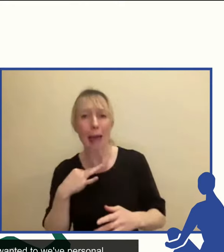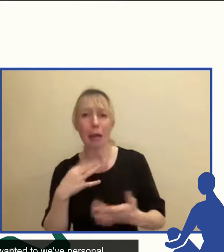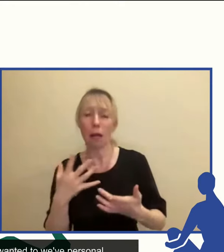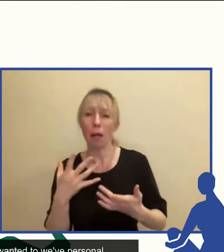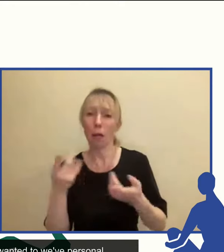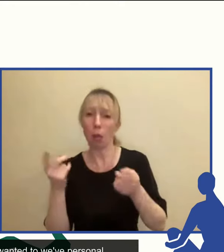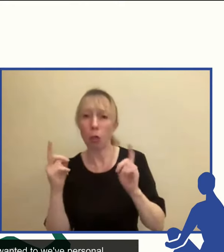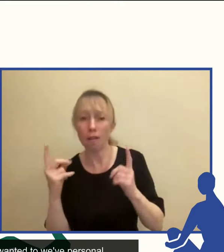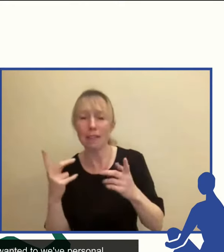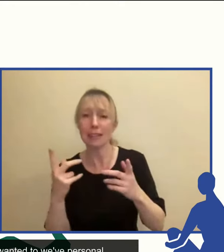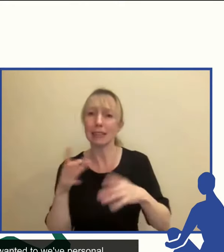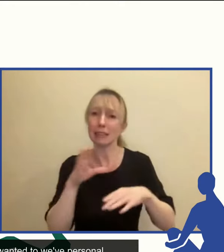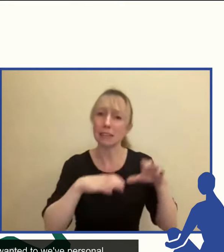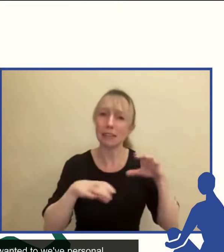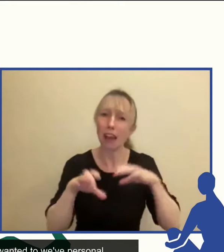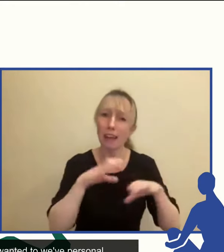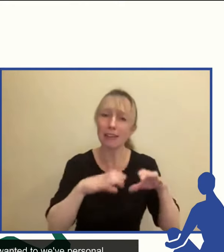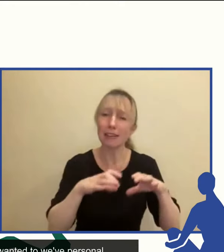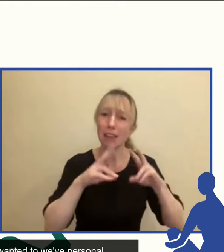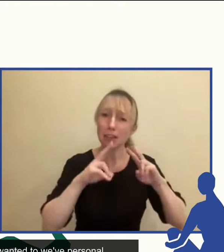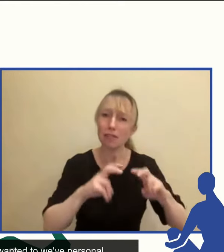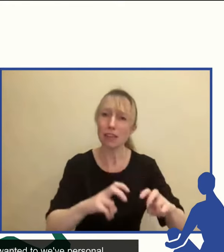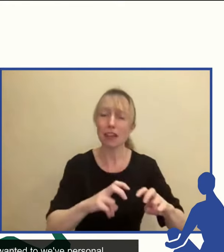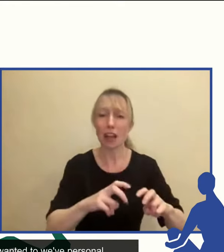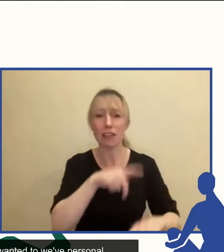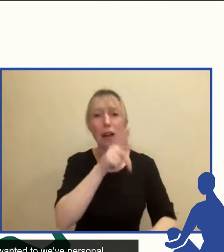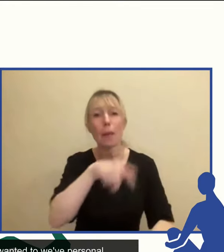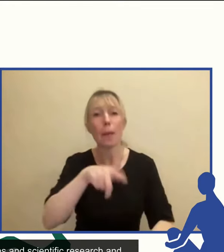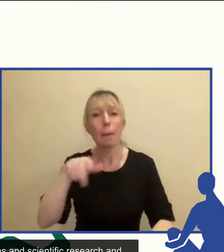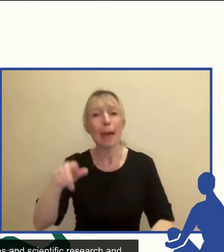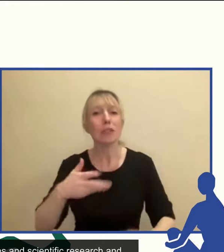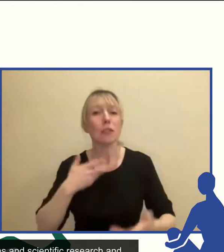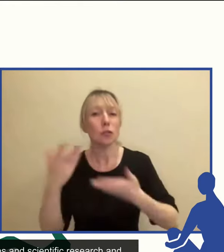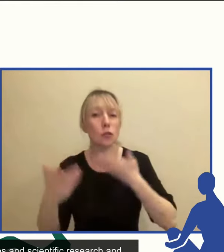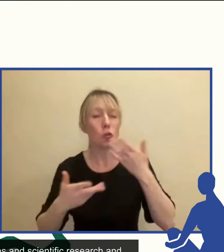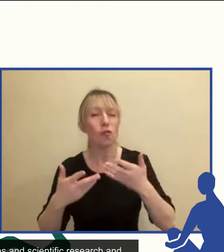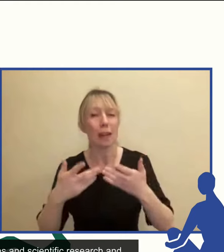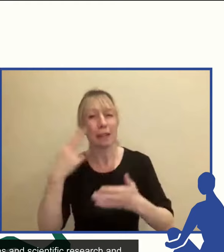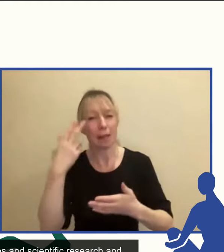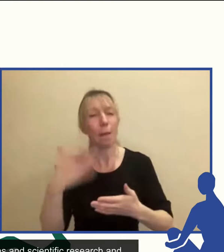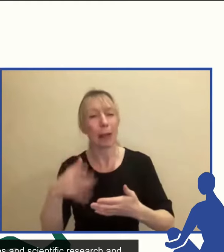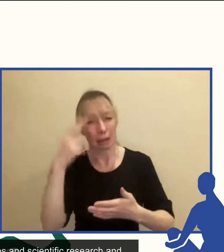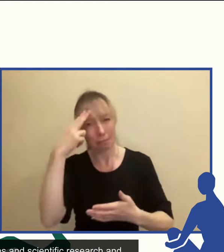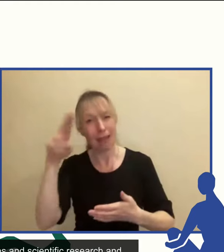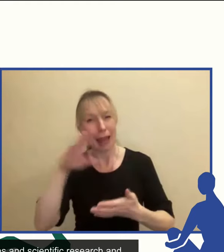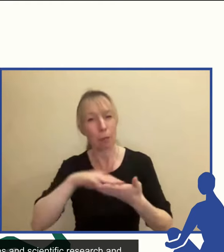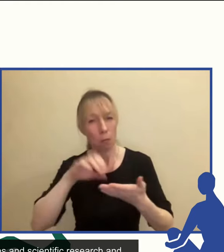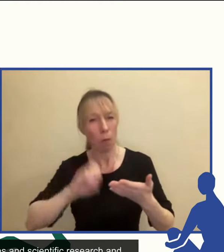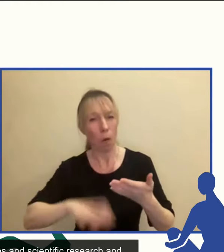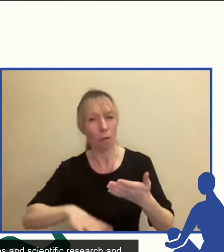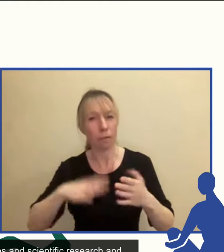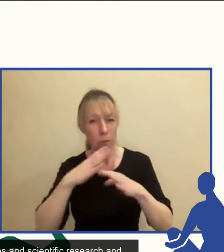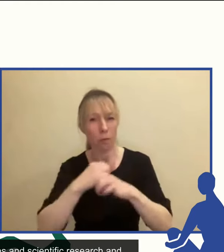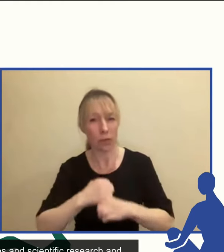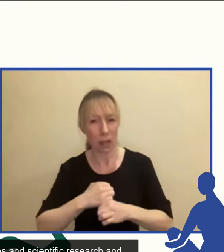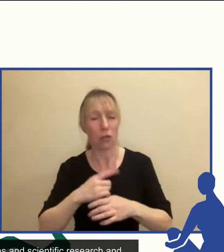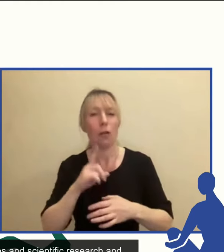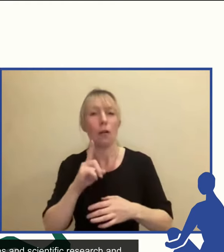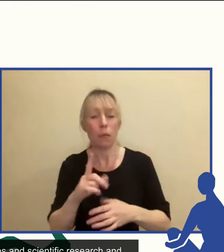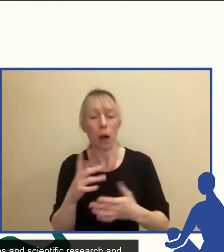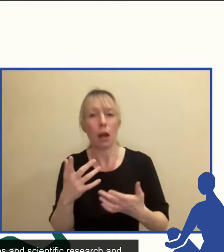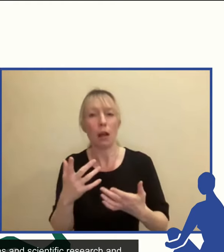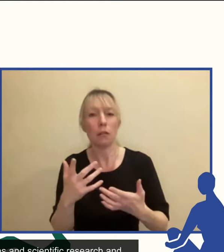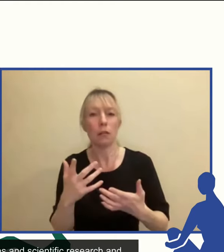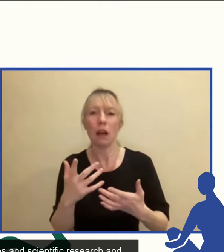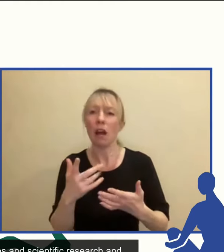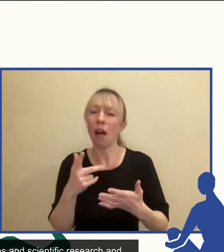scientific research, and all patient stories in it are very much anonymized. And I wrote it really because I've spent